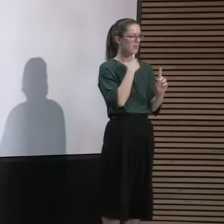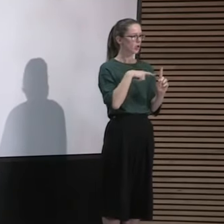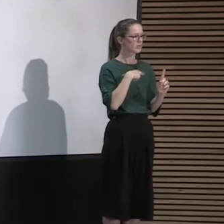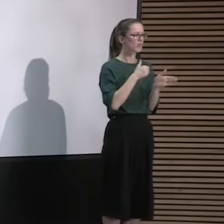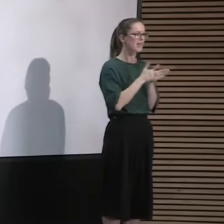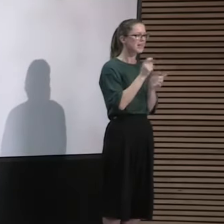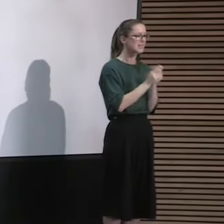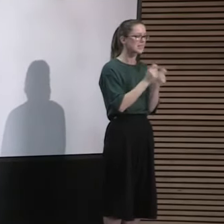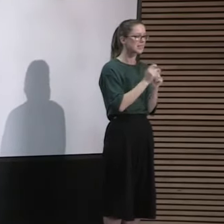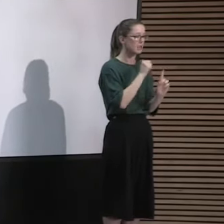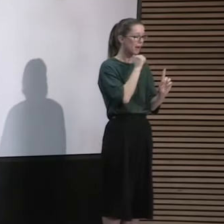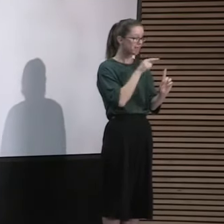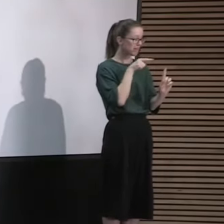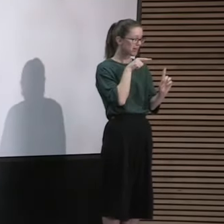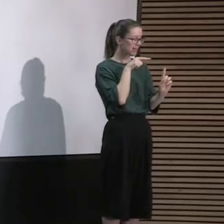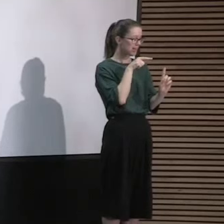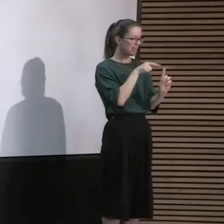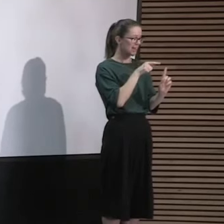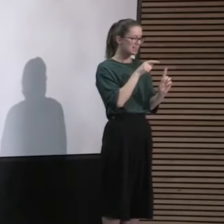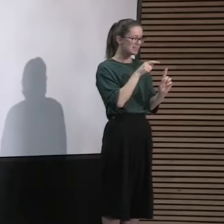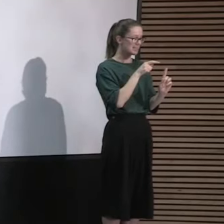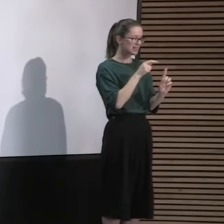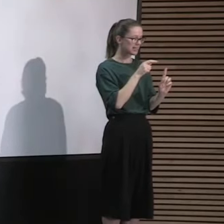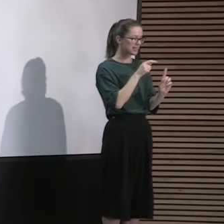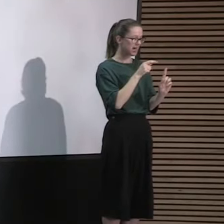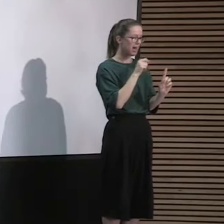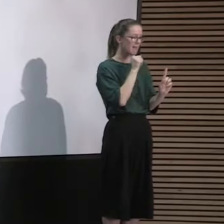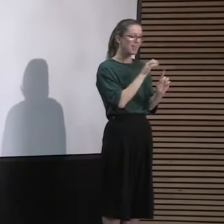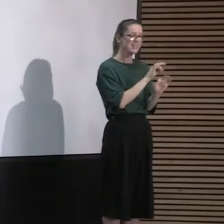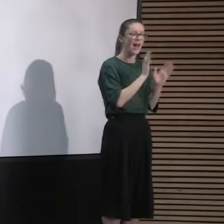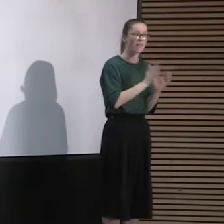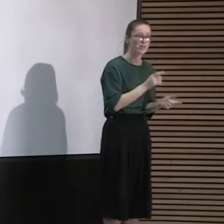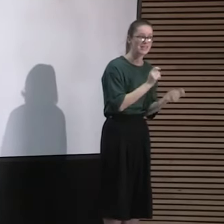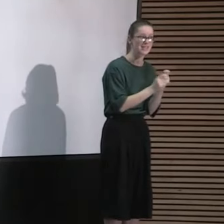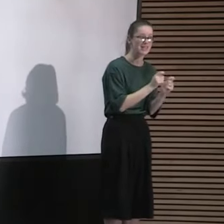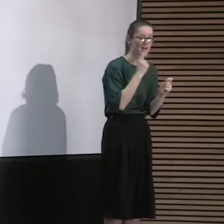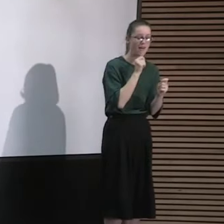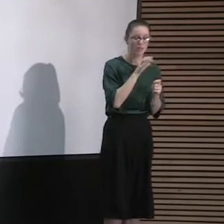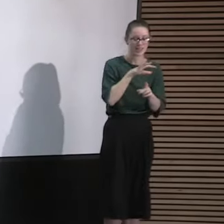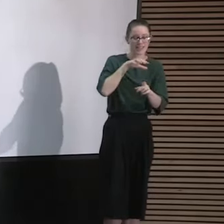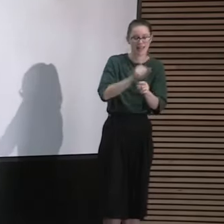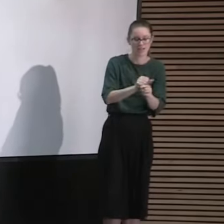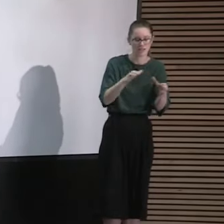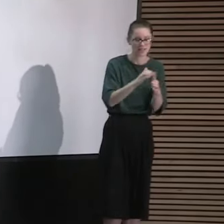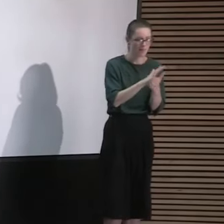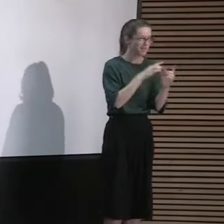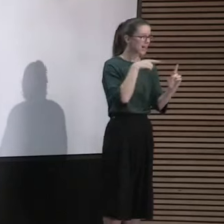tested had that cluster not occurred on Tuesday? Not have been found on Tuesday? Look, that's a